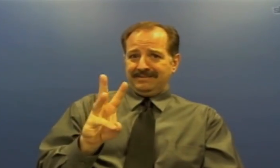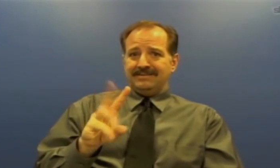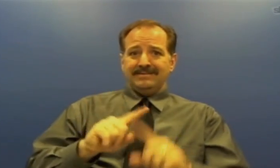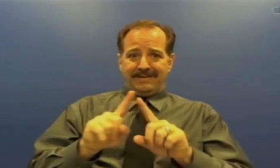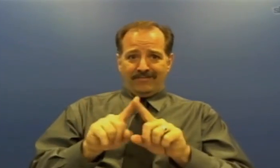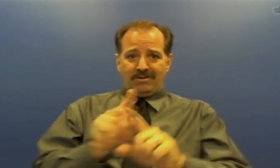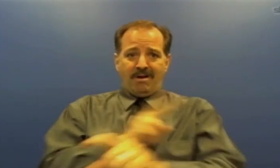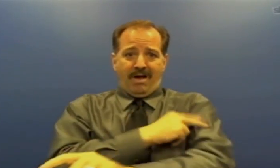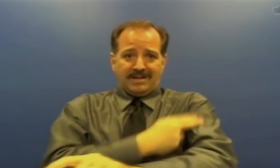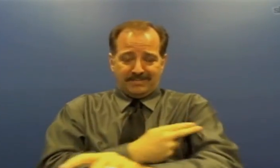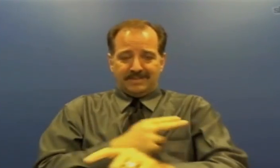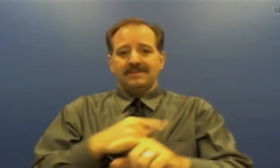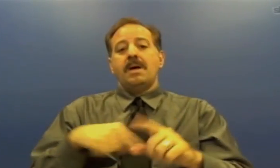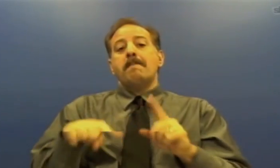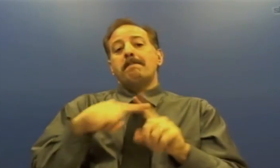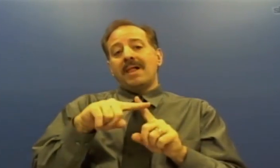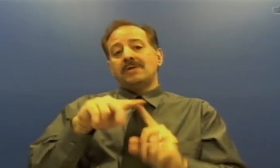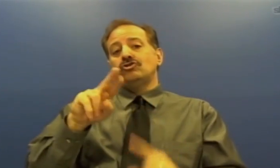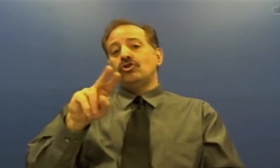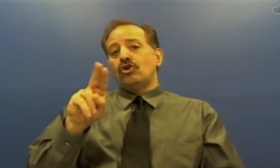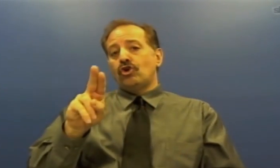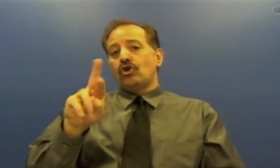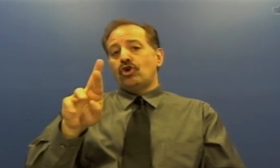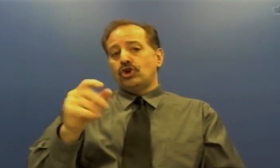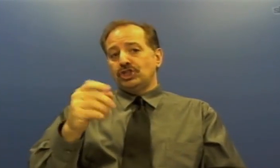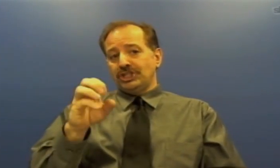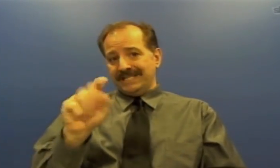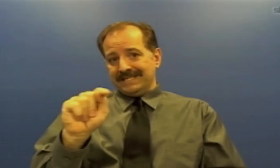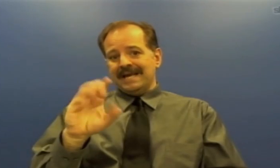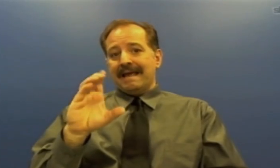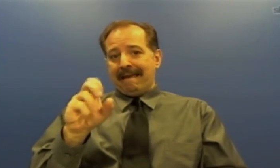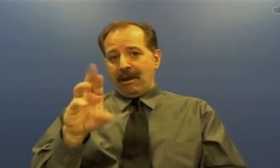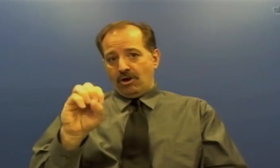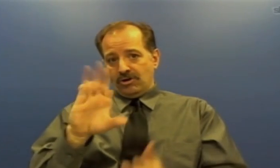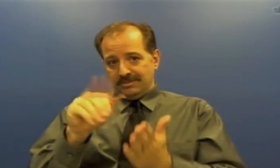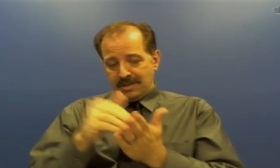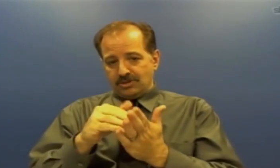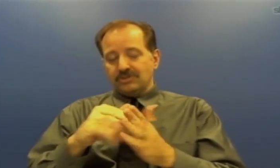talking here probably about 26 different hospitals in the Twin City Center, as well as urgent care